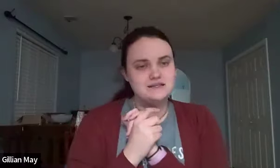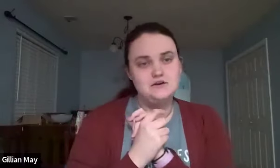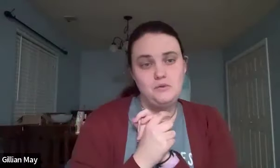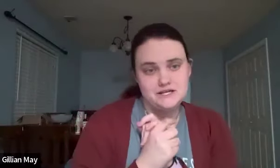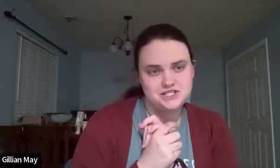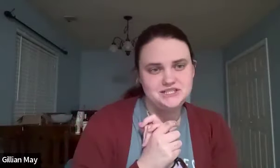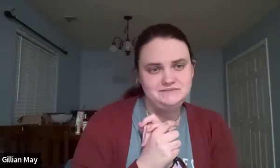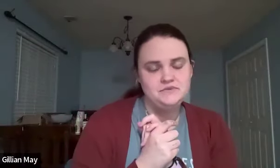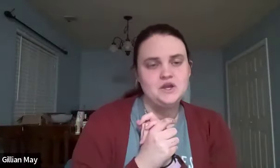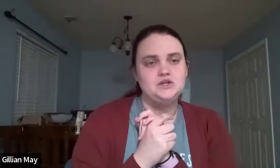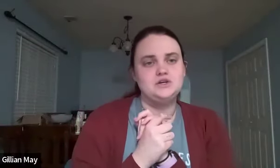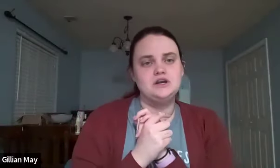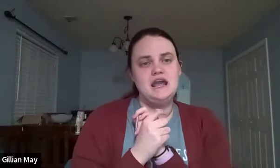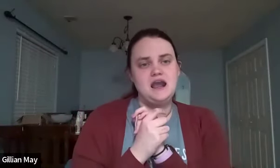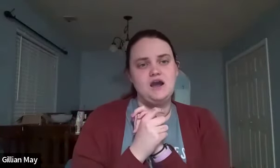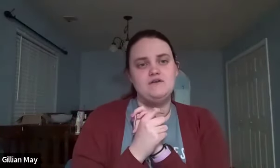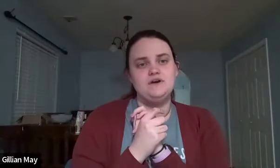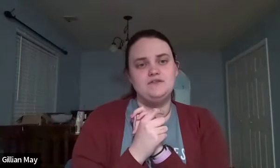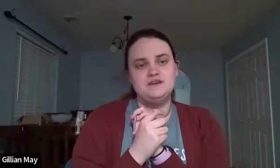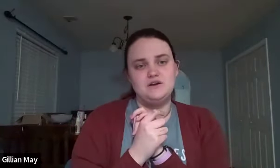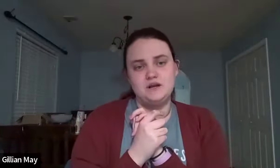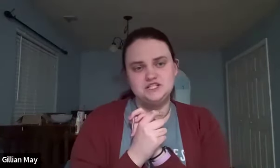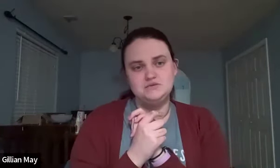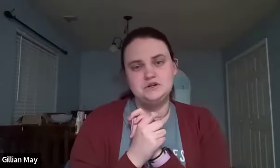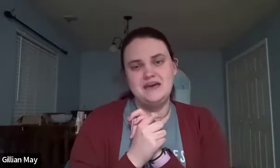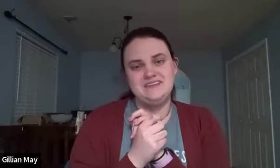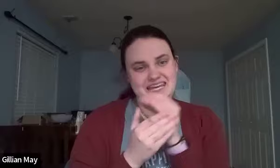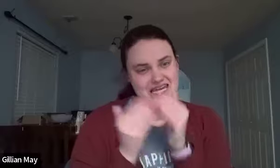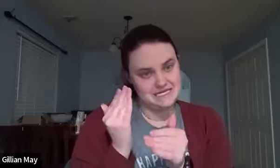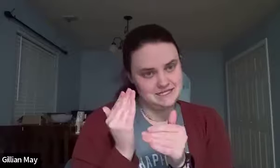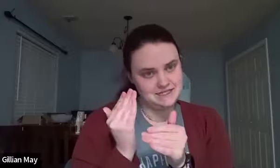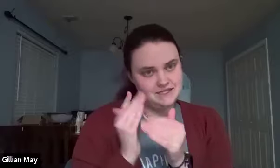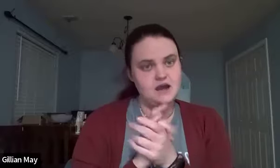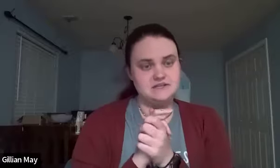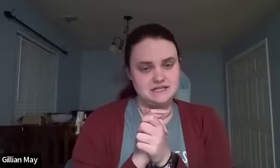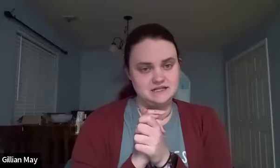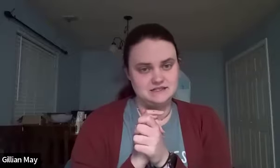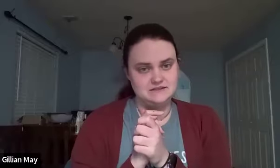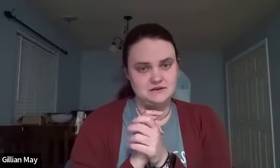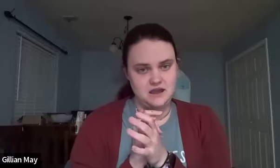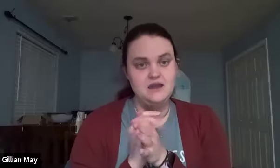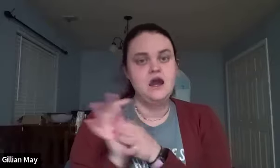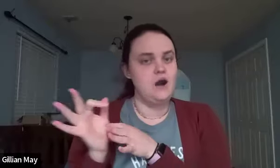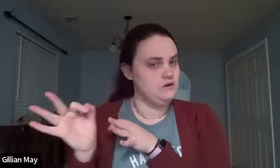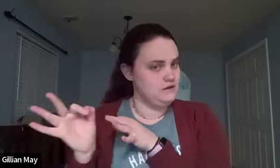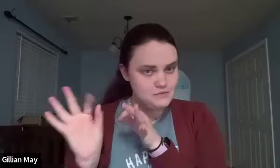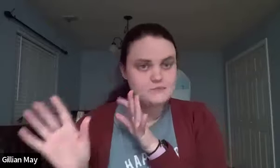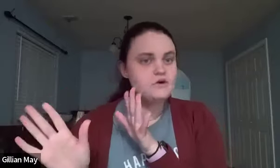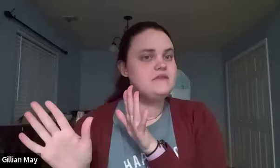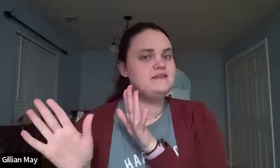asking a question, you're going to have the question word at the end of the sentence. Okay. I will elaborate more on that